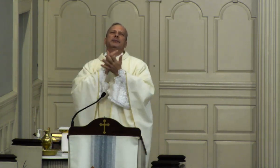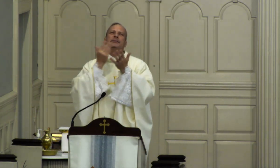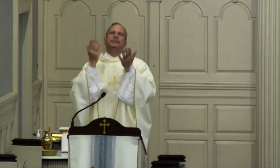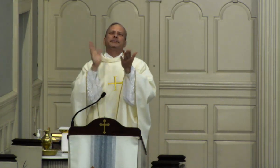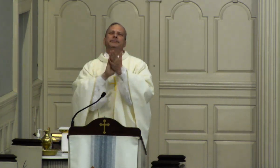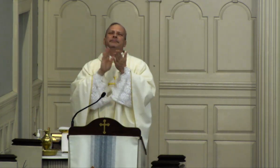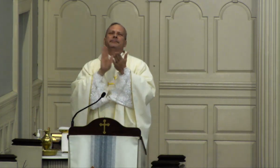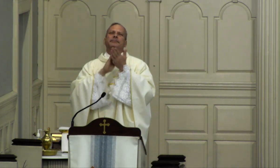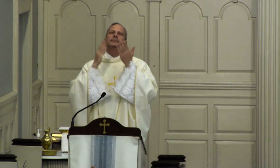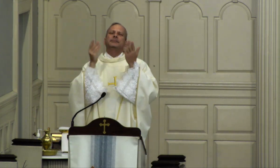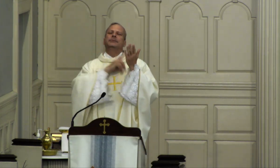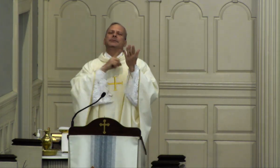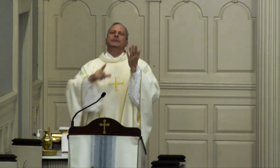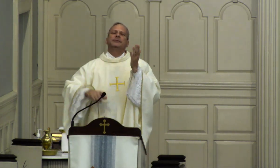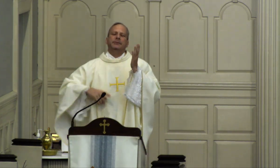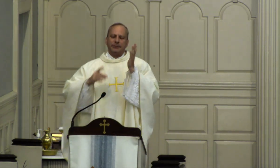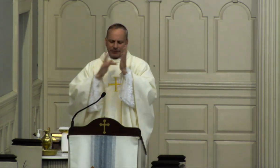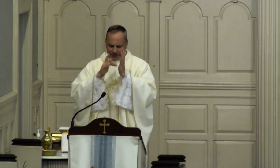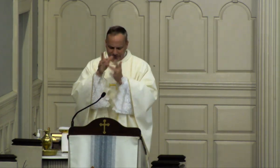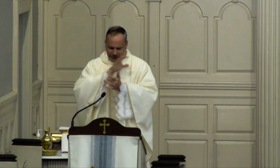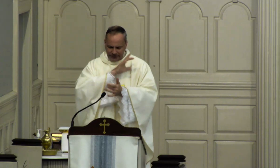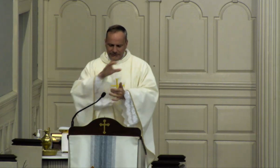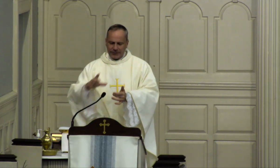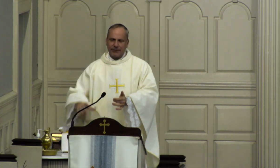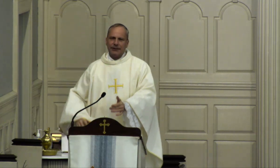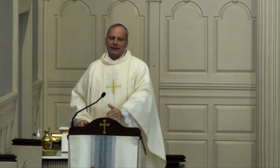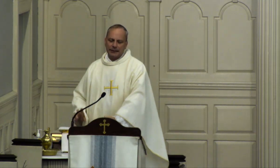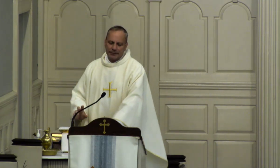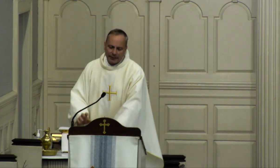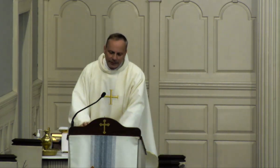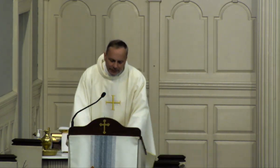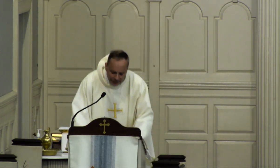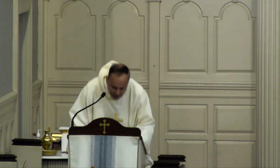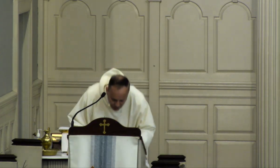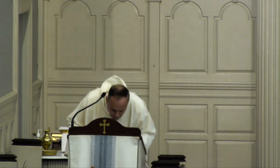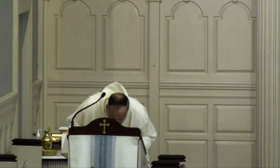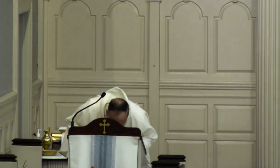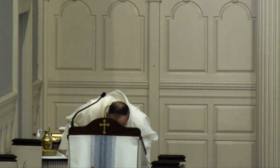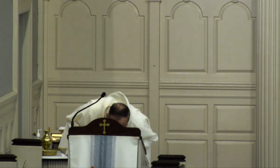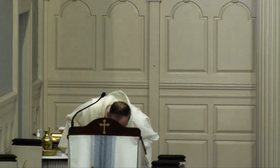The Gospel of the Lord. Praise to you, Lord Jesus Christ.